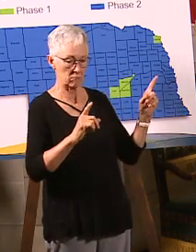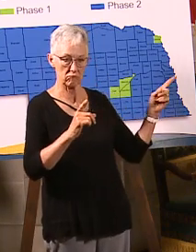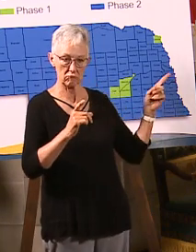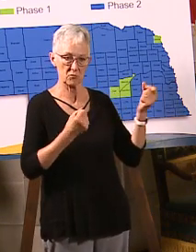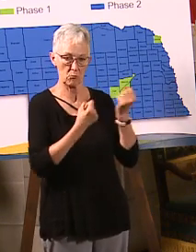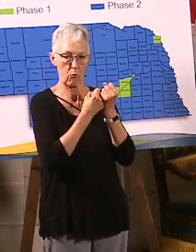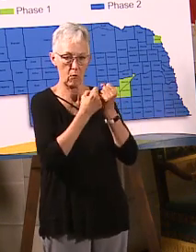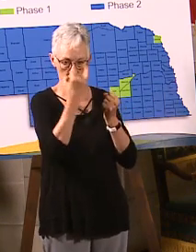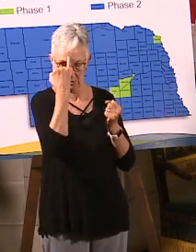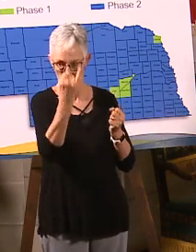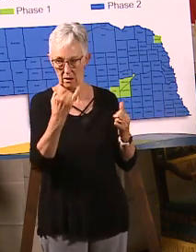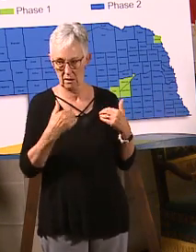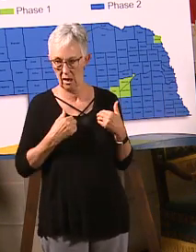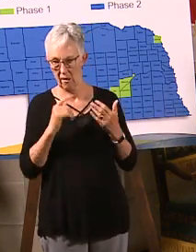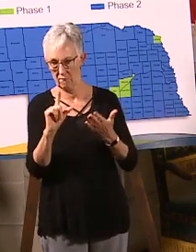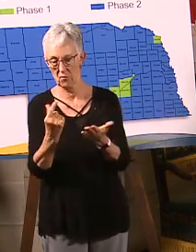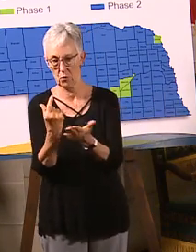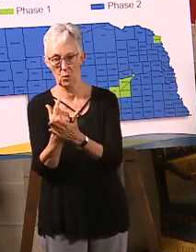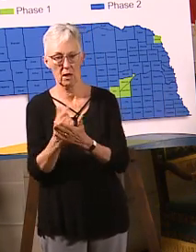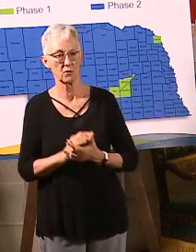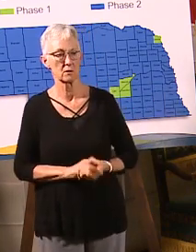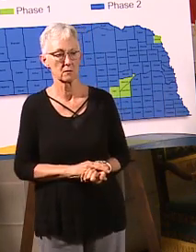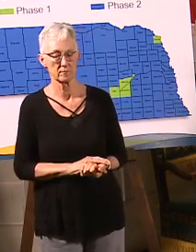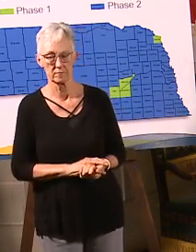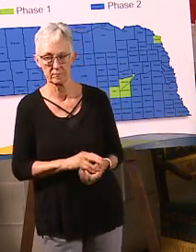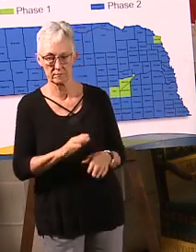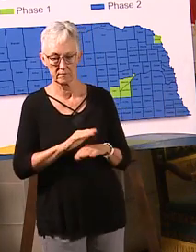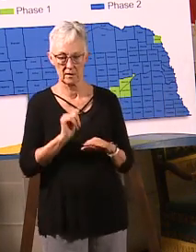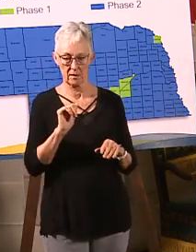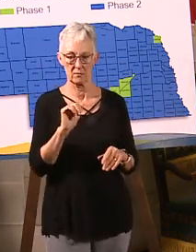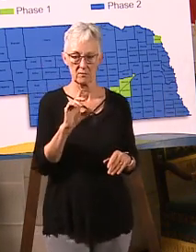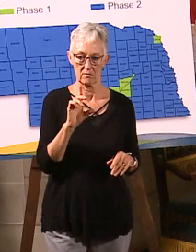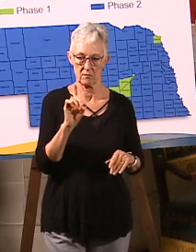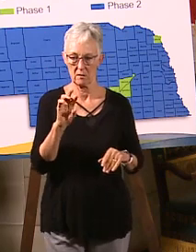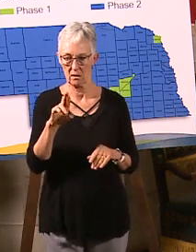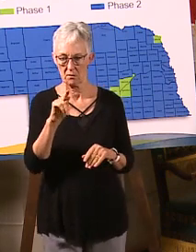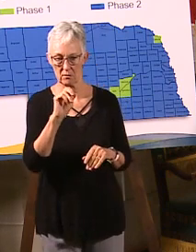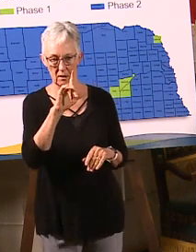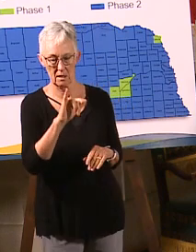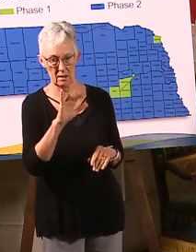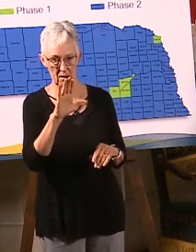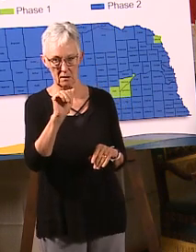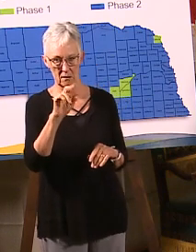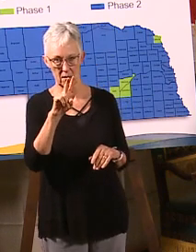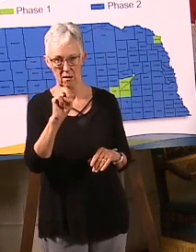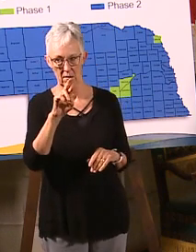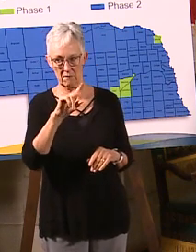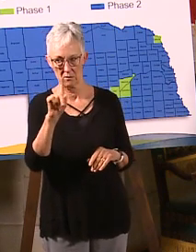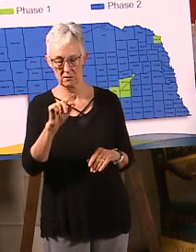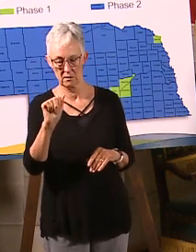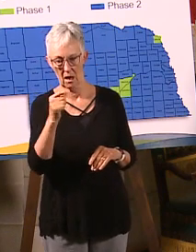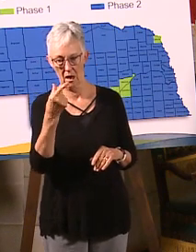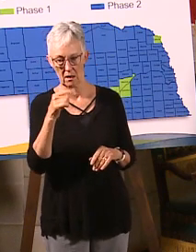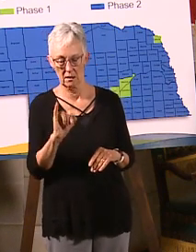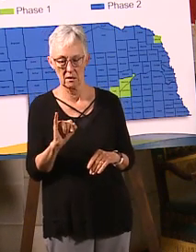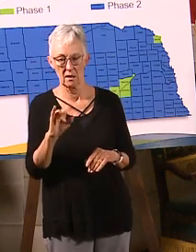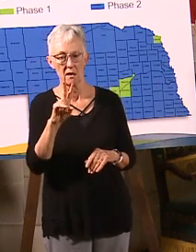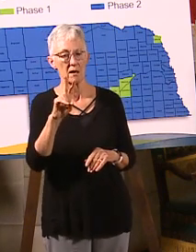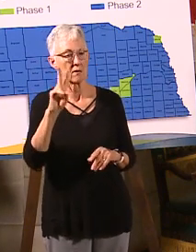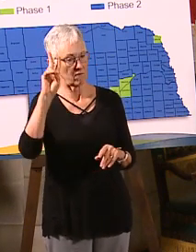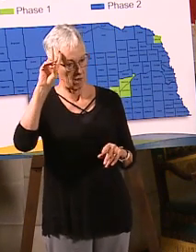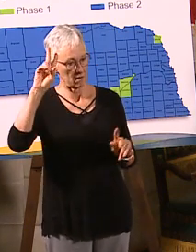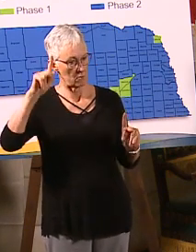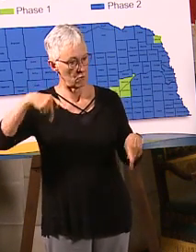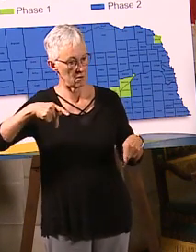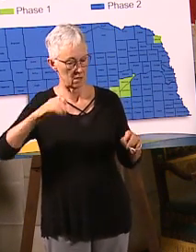deal. All right, next I'd like to call up Dr. Kelly Kavarzagi, who is the Vice President of Education at Nebraska Medicine. He